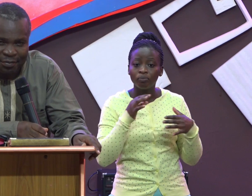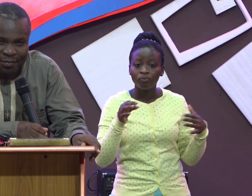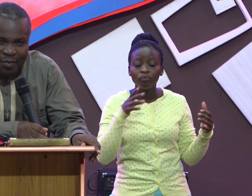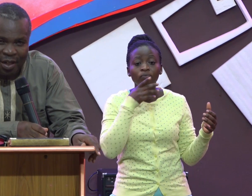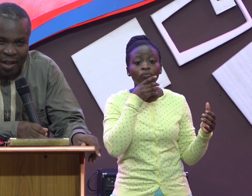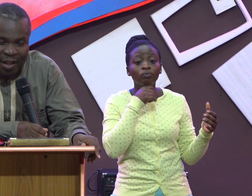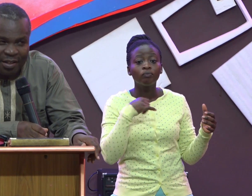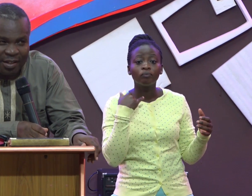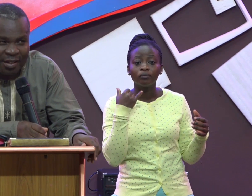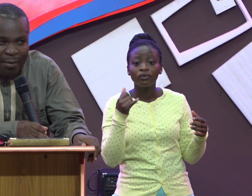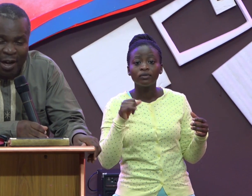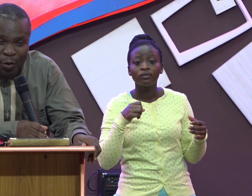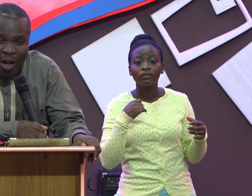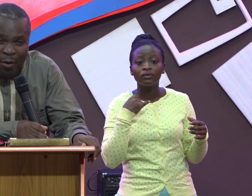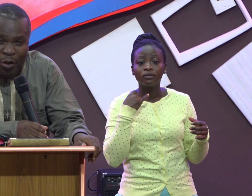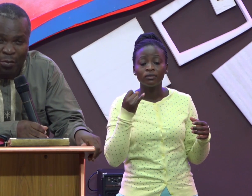we ought to walk